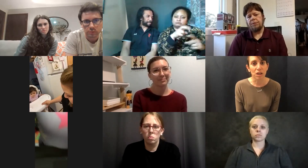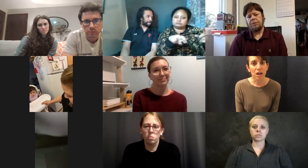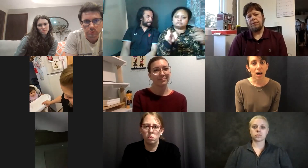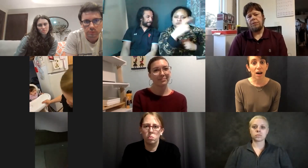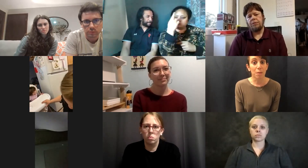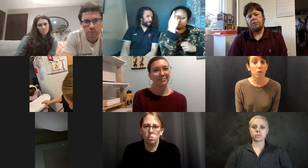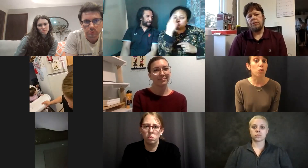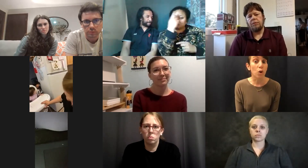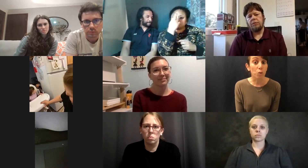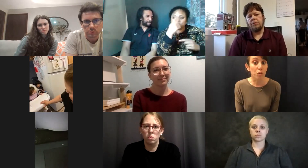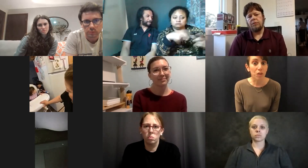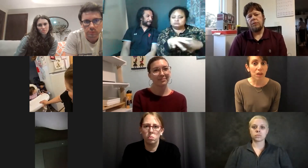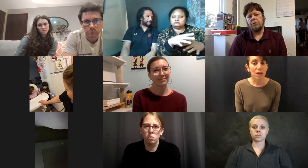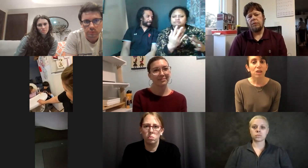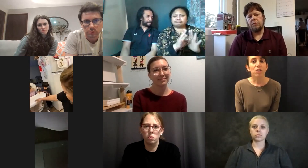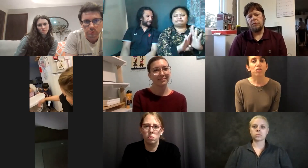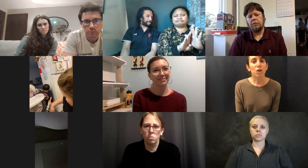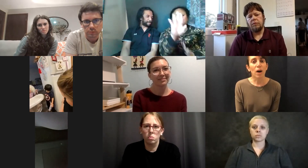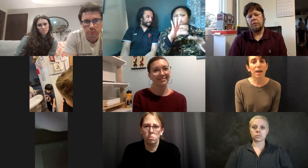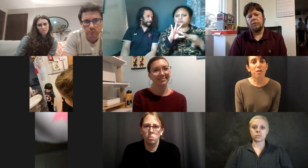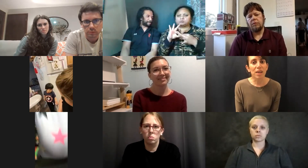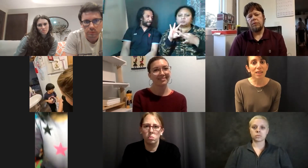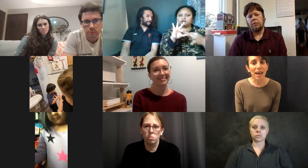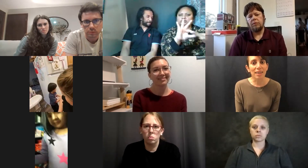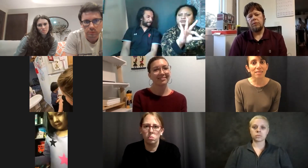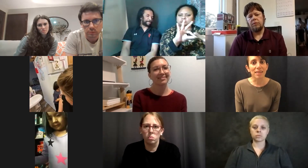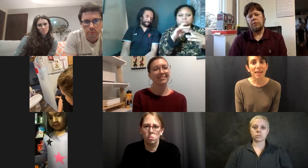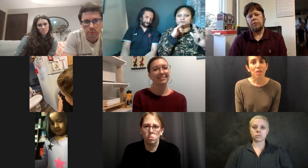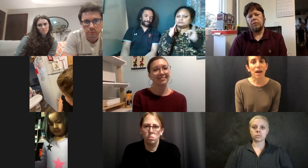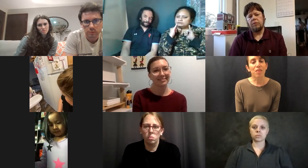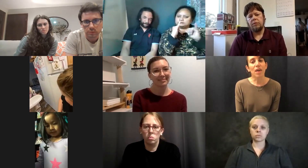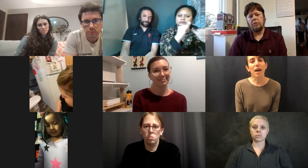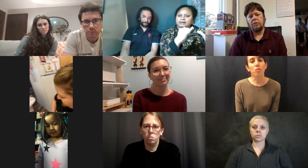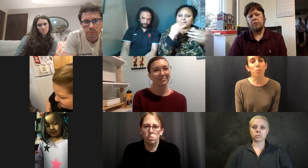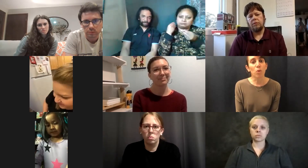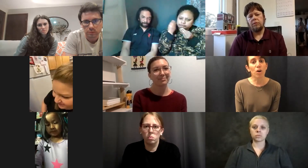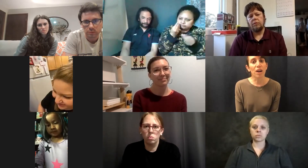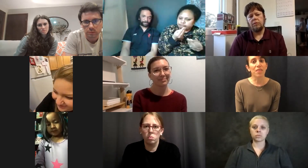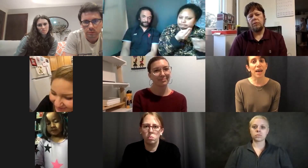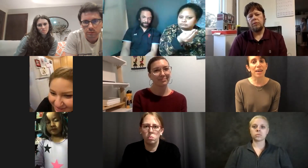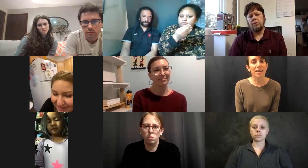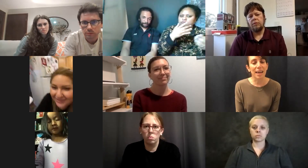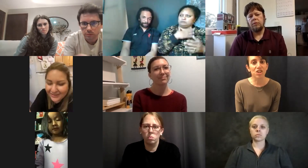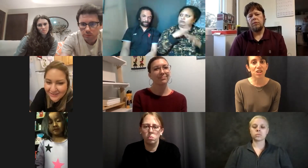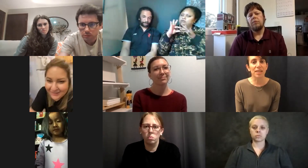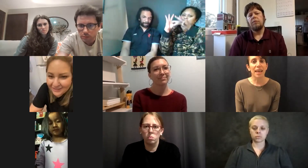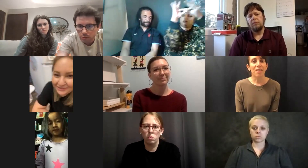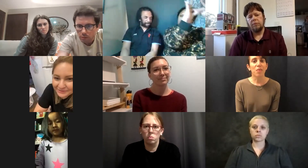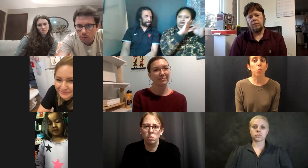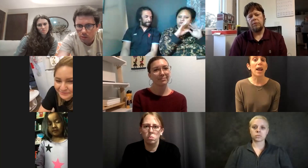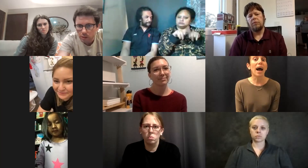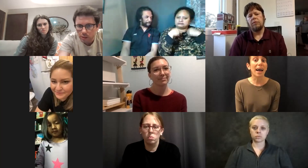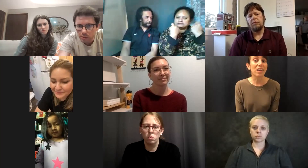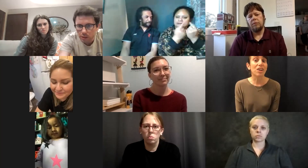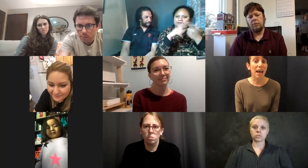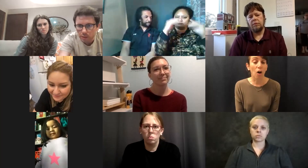visual growth. So I realized that rapport and that connection,